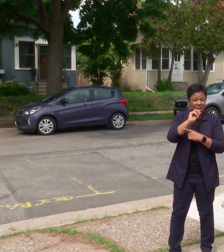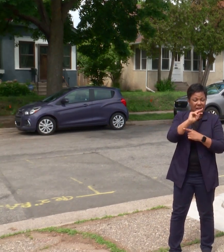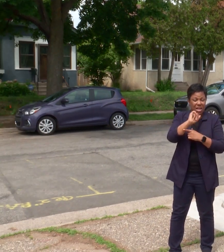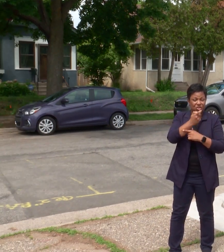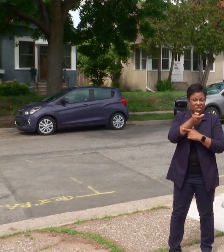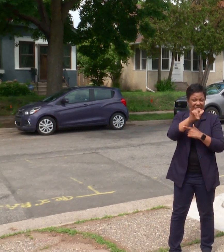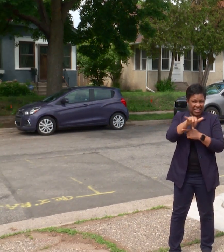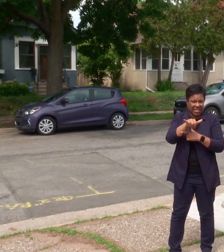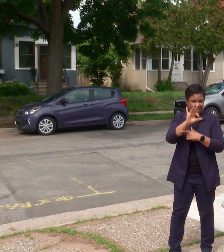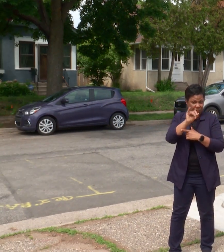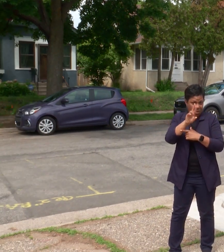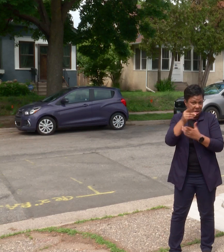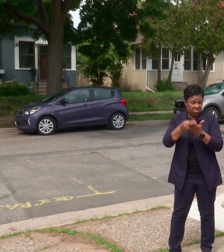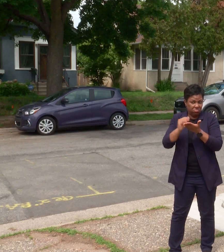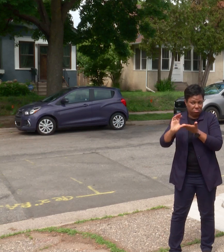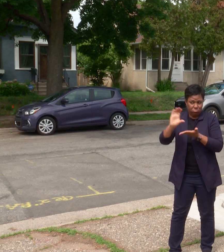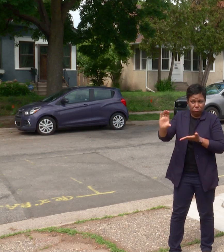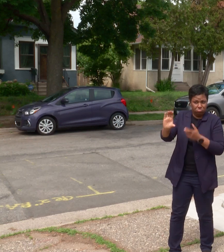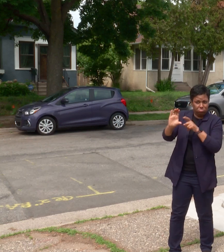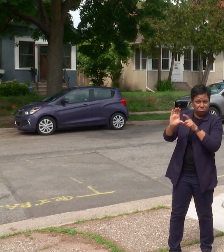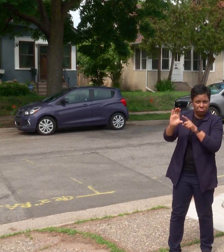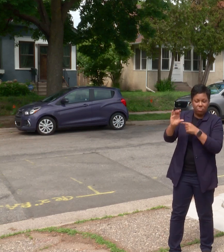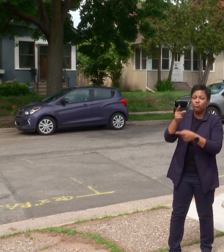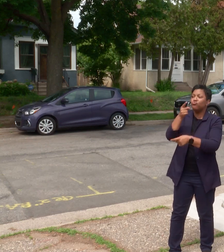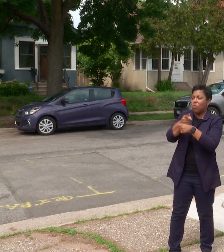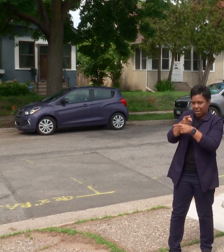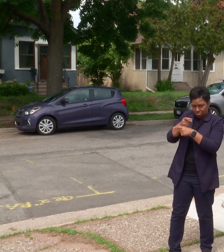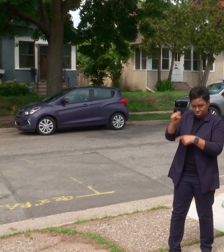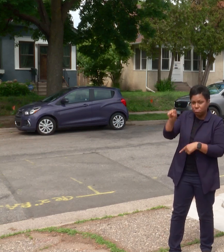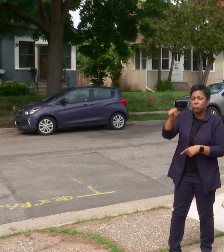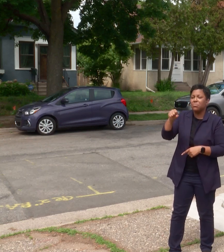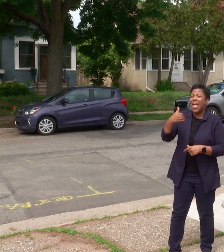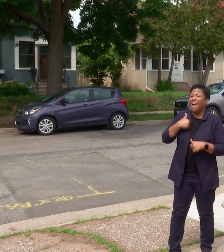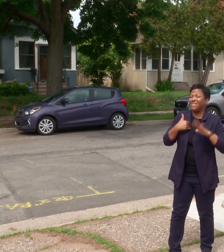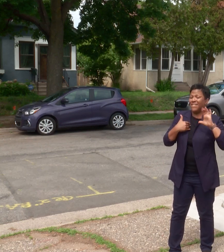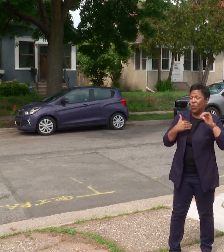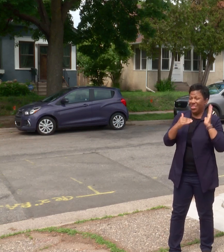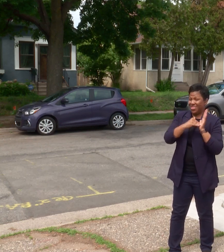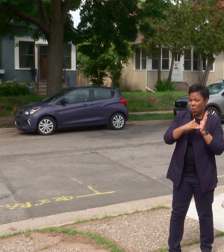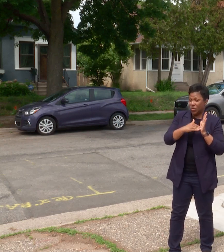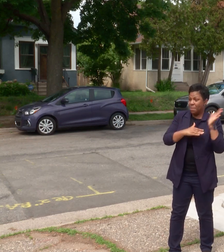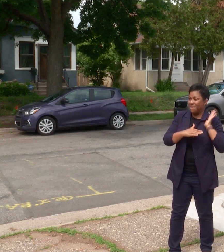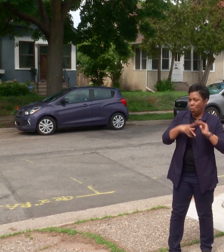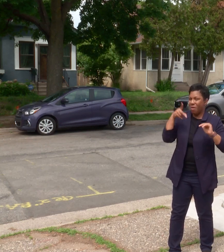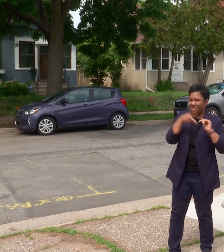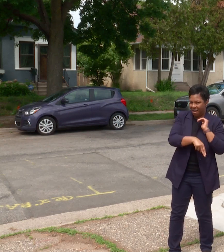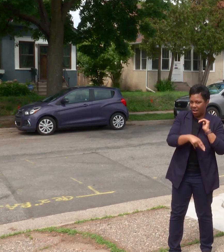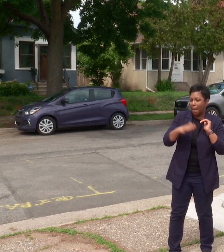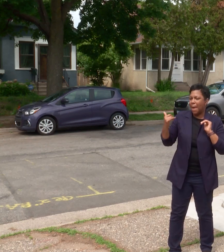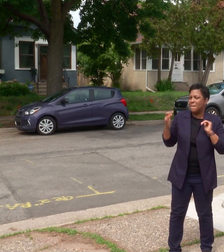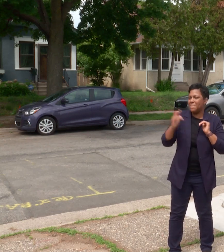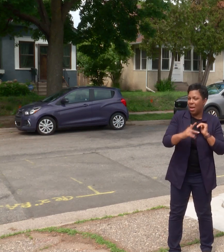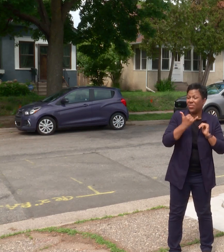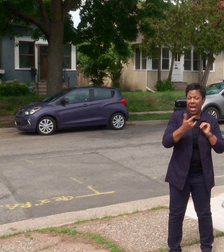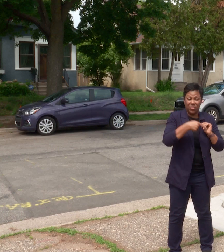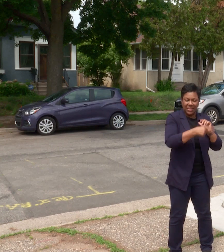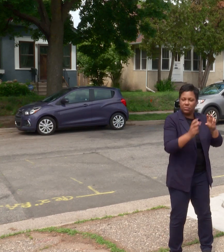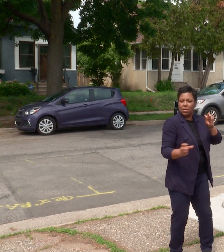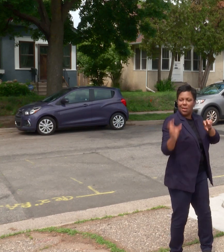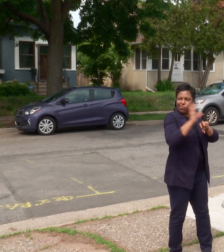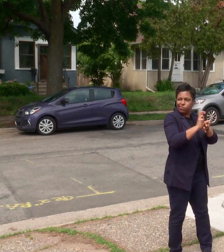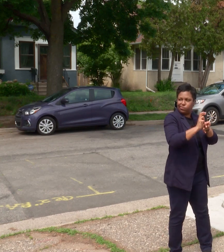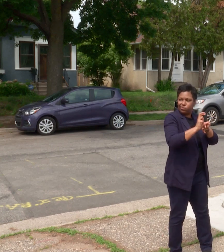We're replacing the 500,000 to do this important, just basic city service work, and we're adding to it as well to expedite the elimination of the